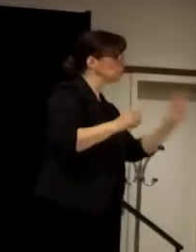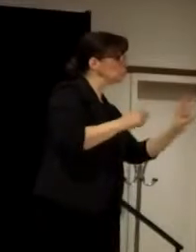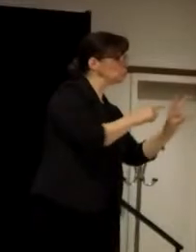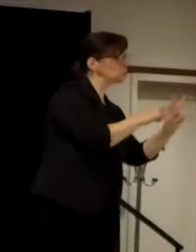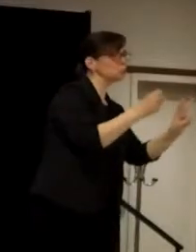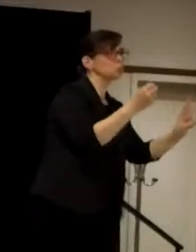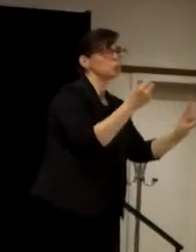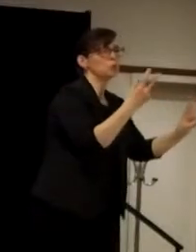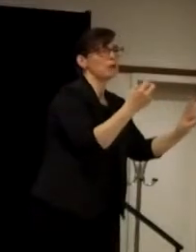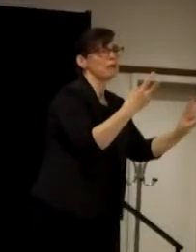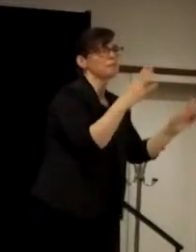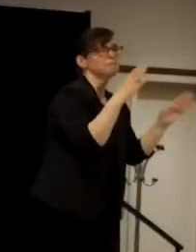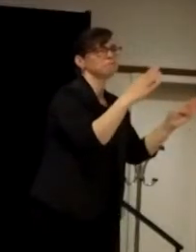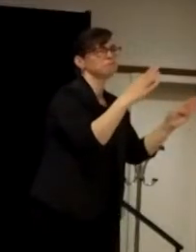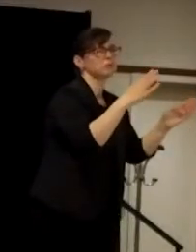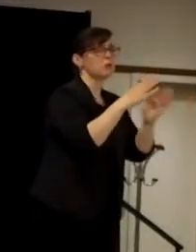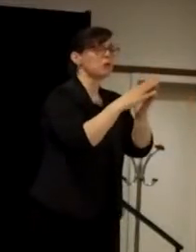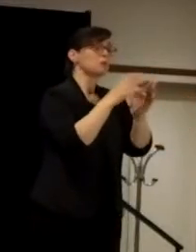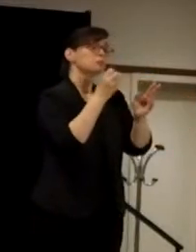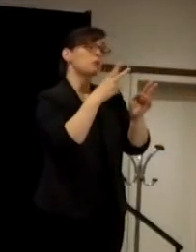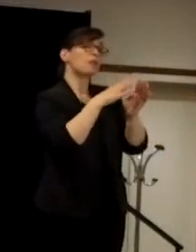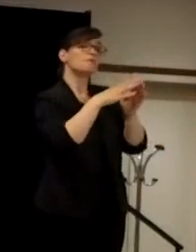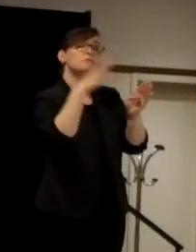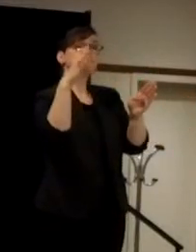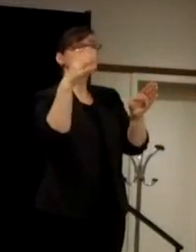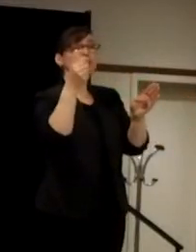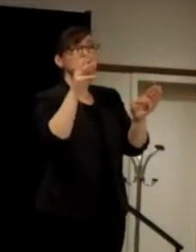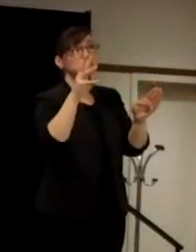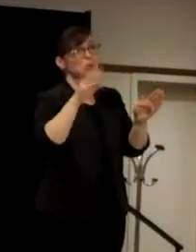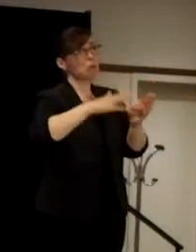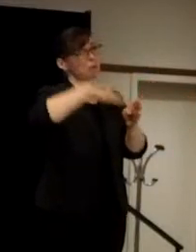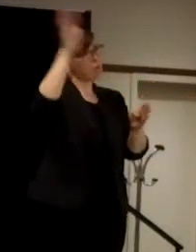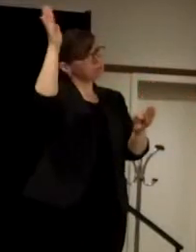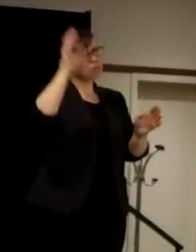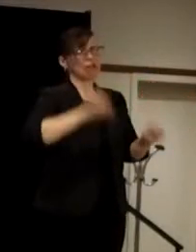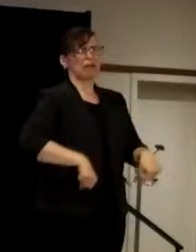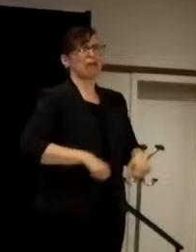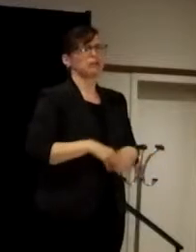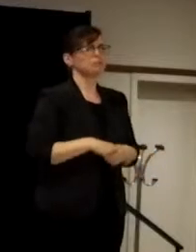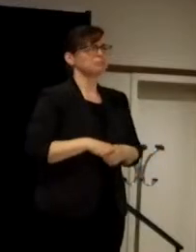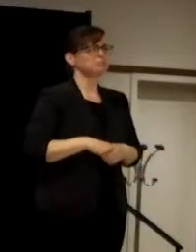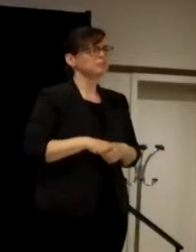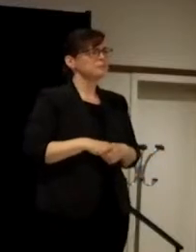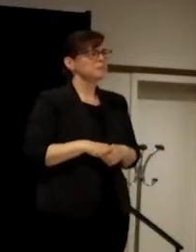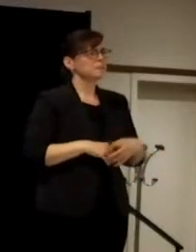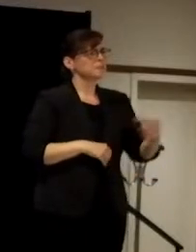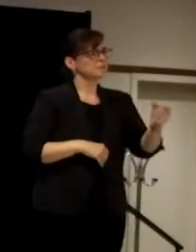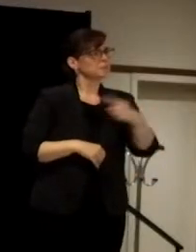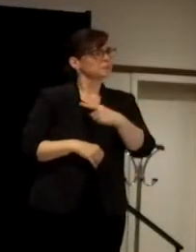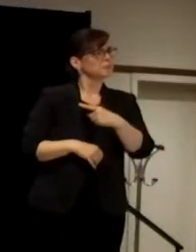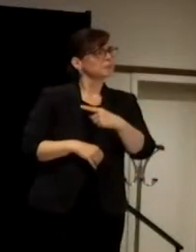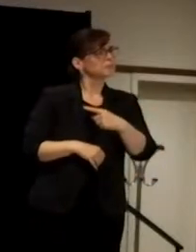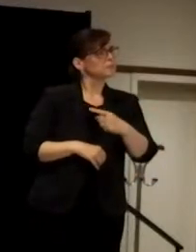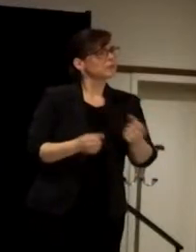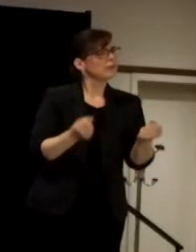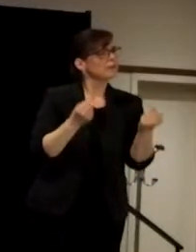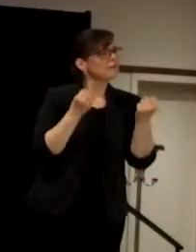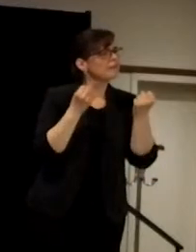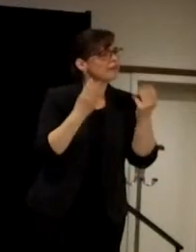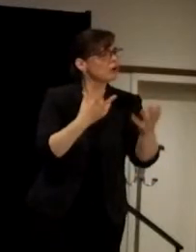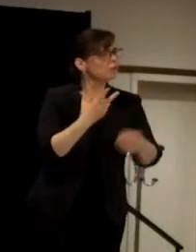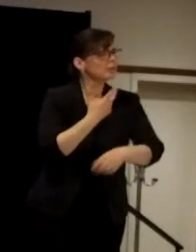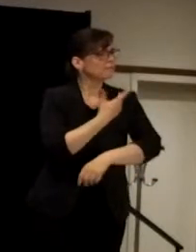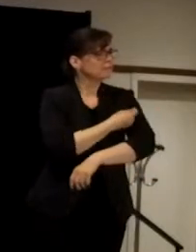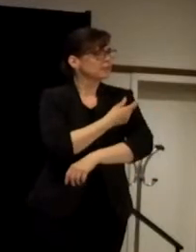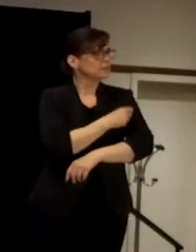focus of that distribution. How many vaccine doses will be set aside at each of these, high school pop-up vaccine clinics? I imagine